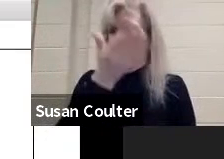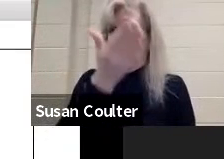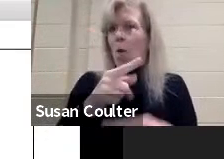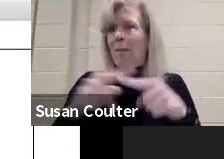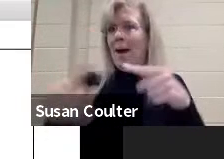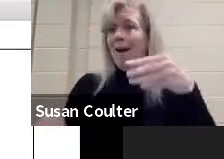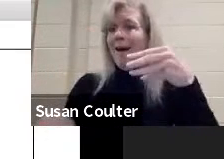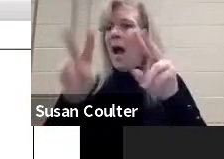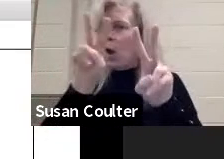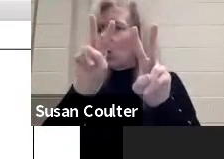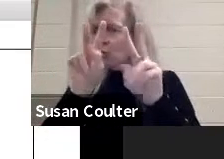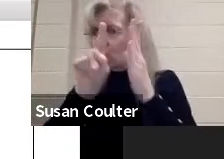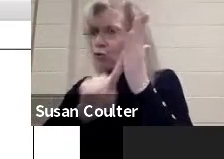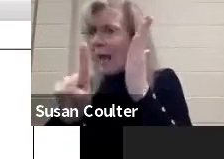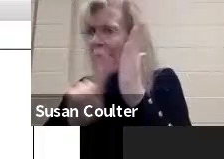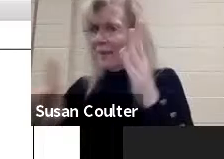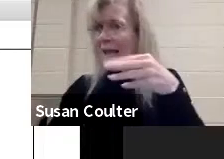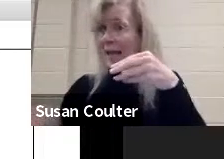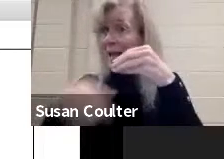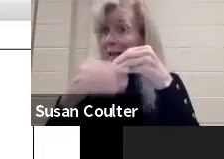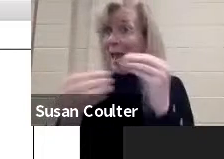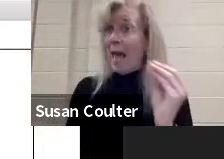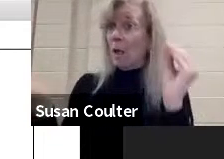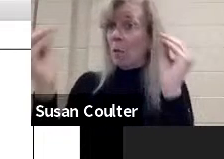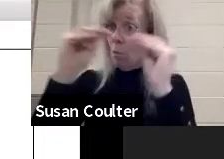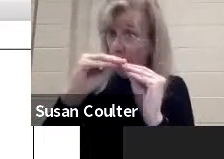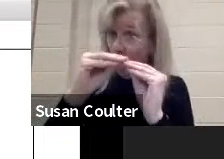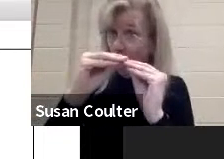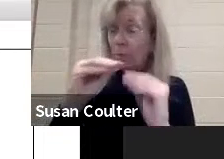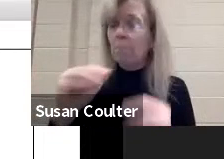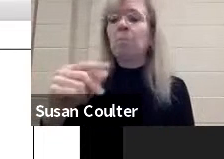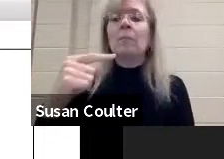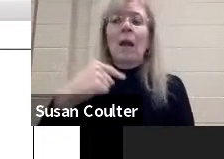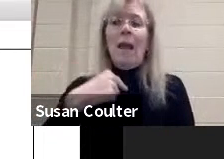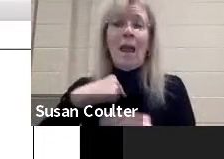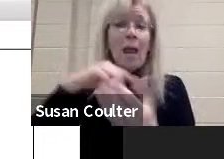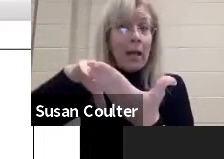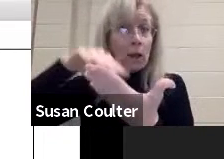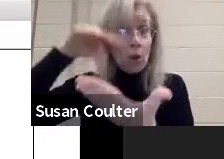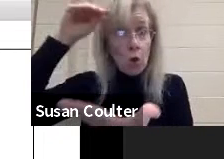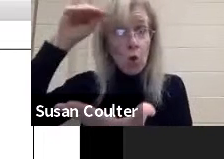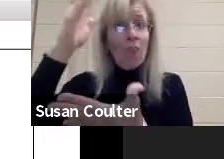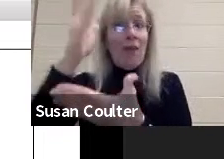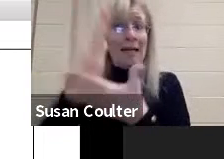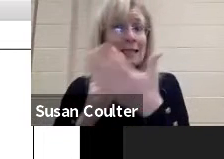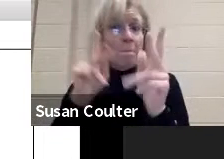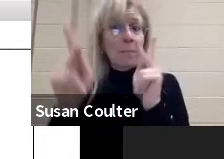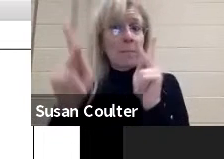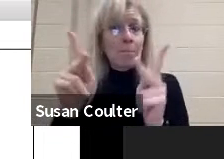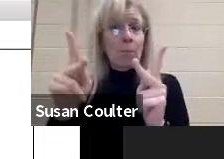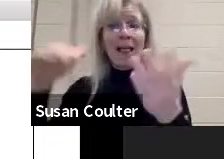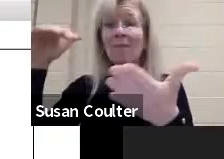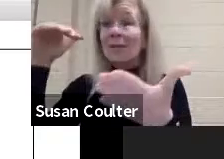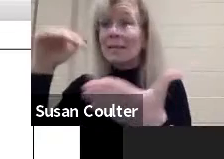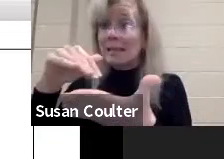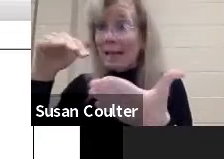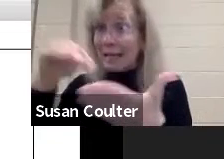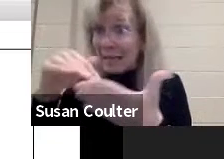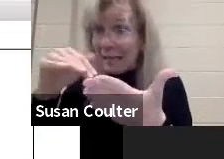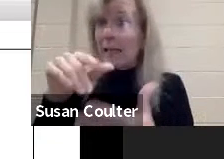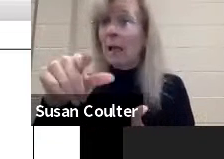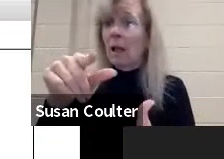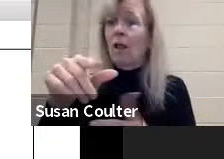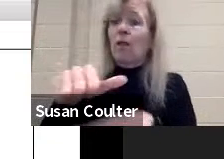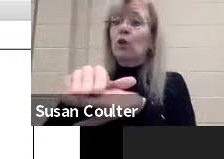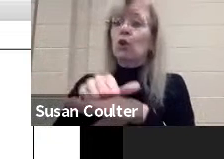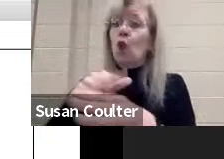information there, but I checked and I added more. And I learned that some people had